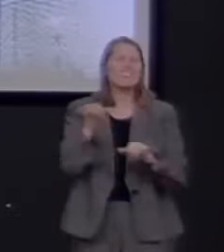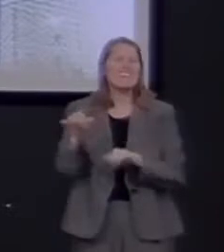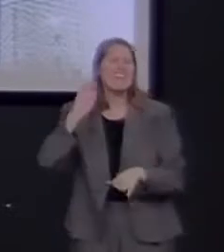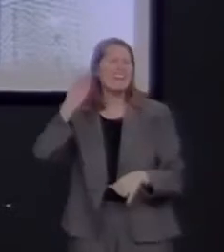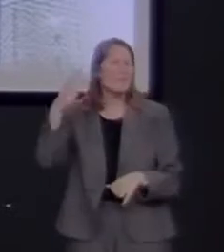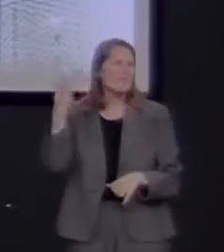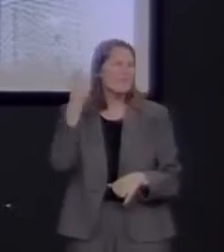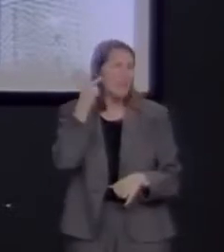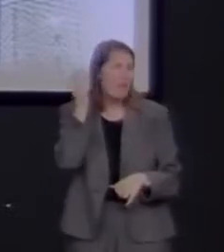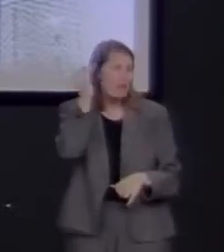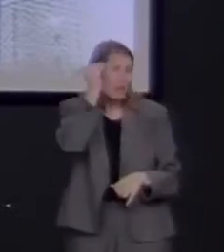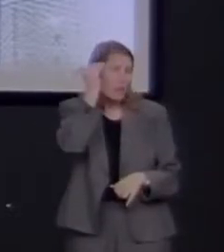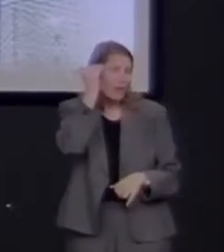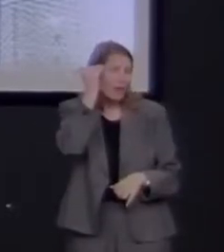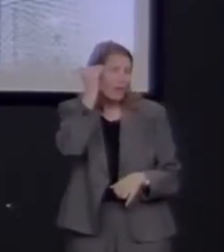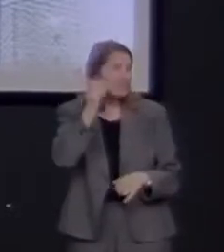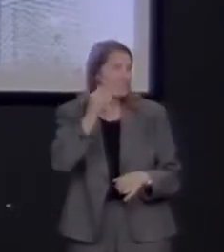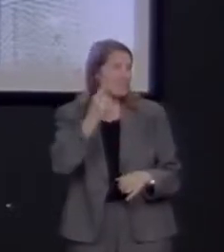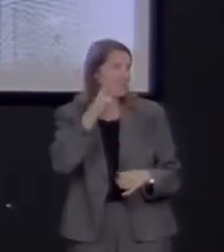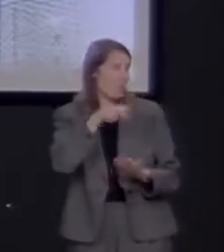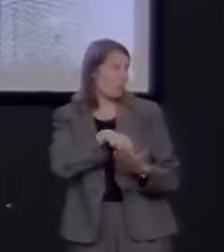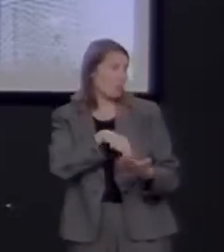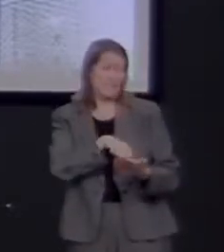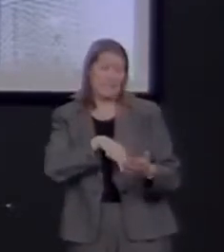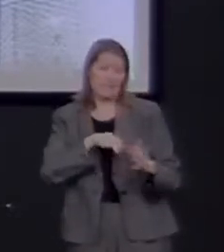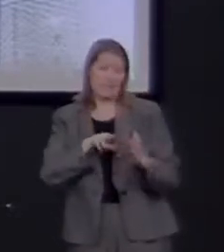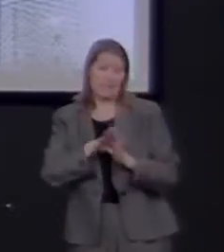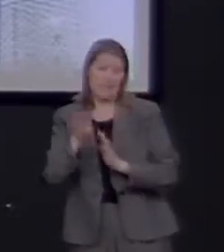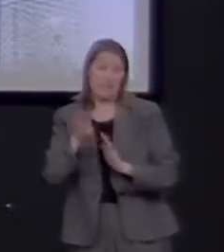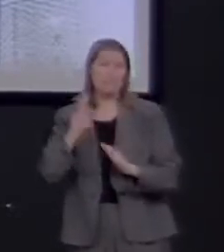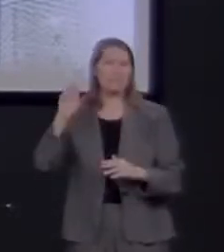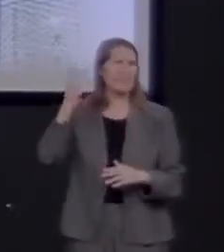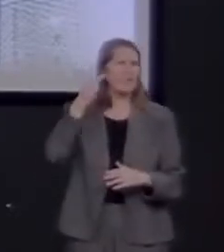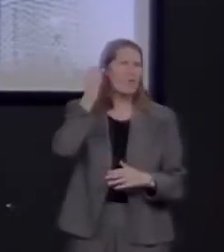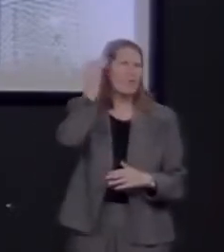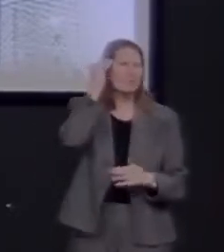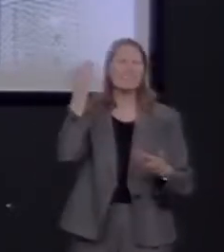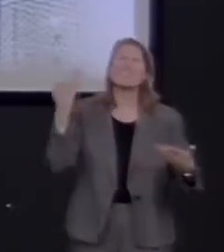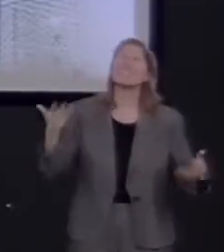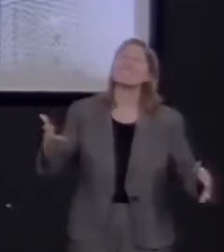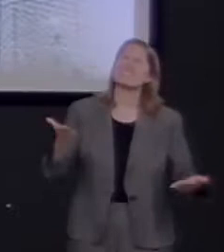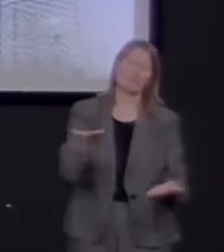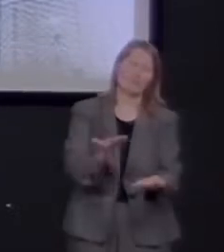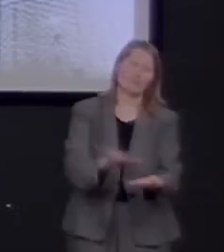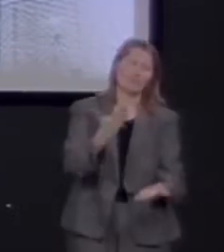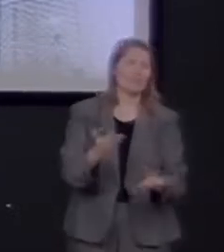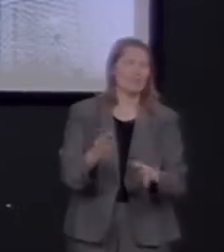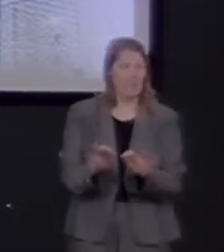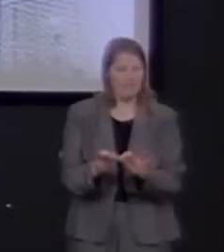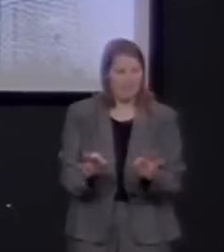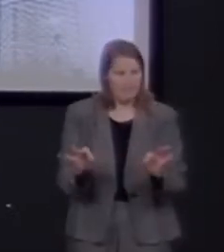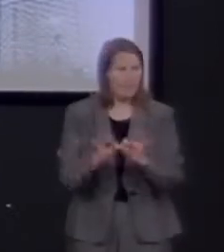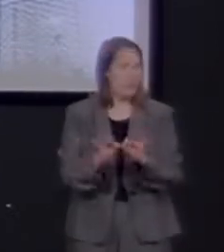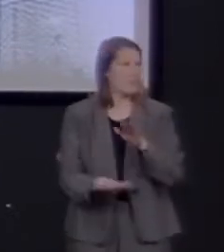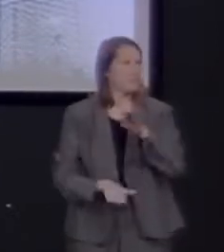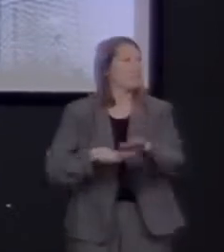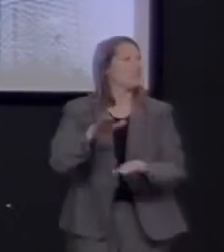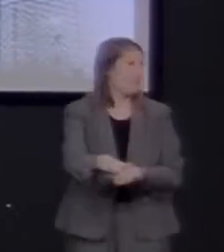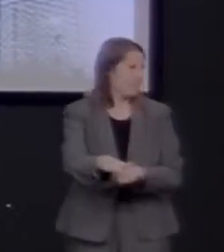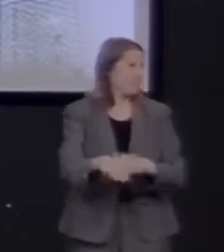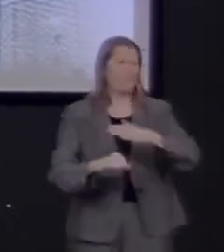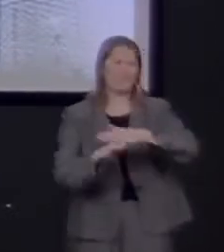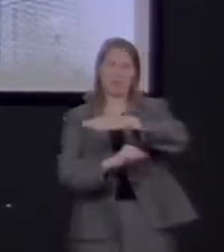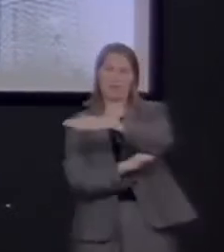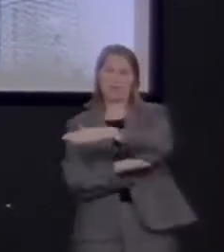the development of reading. Phonological awareness has been shown time and time to be a critical foundation